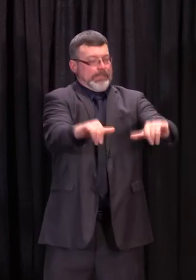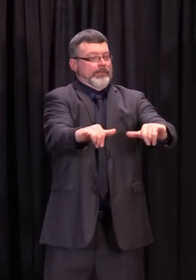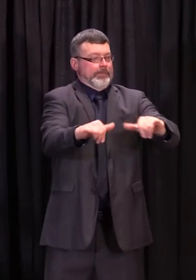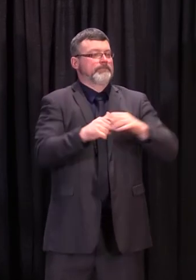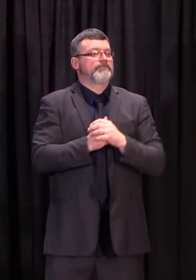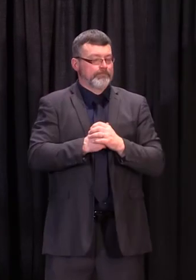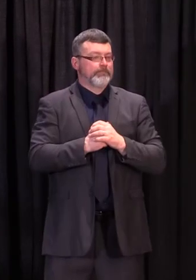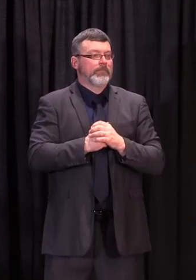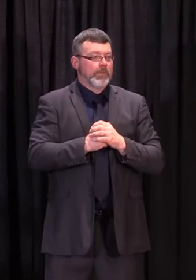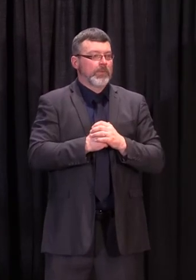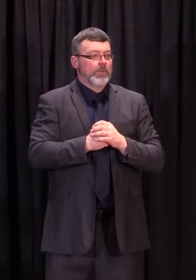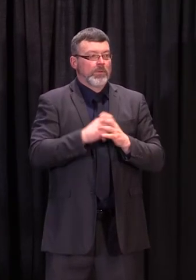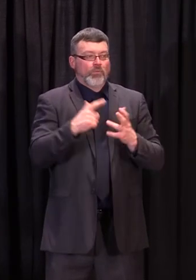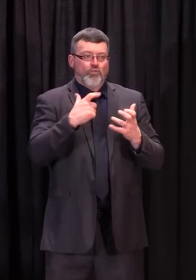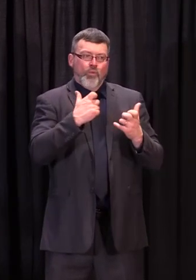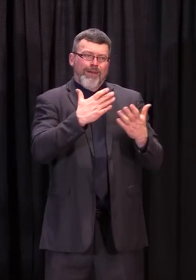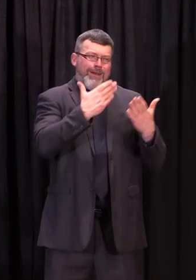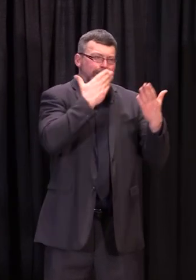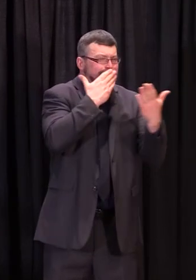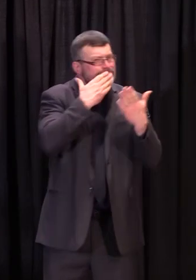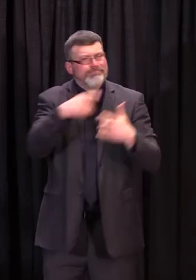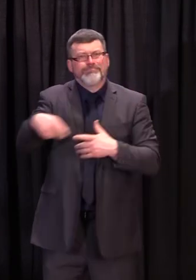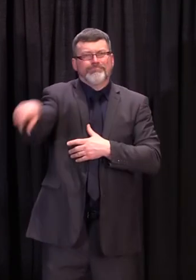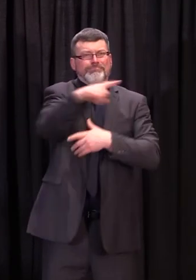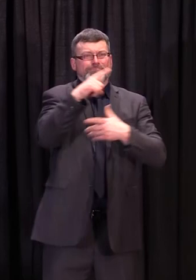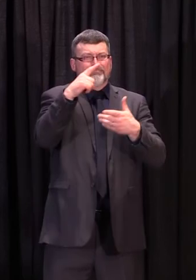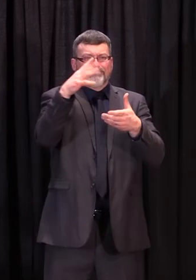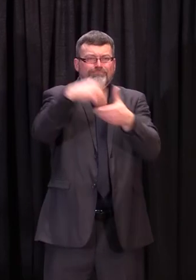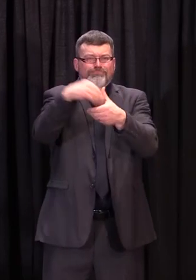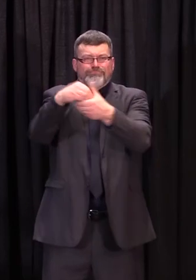involved for continuing to put our kids first.